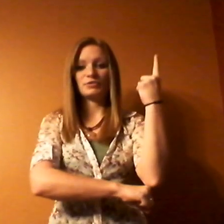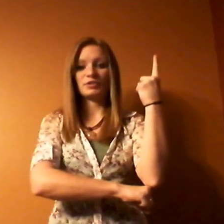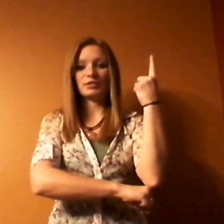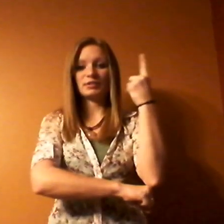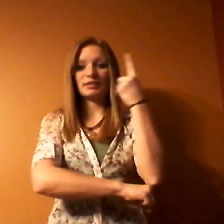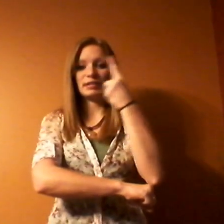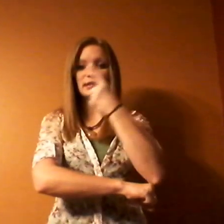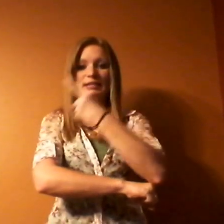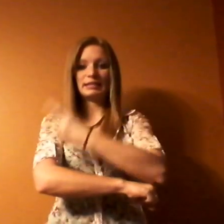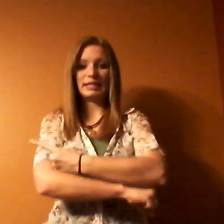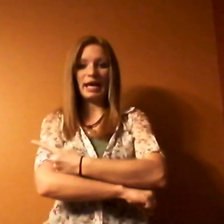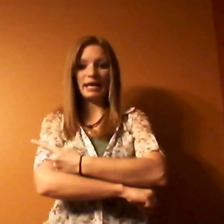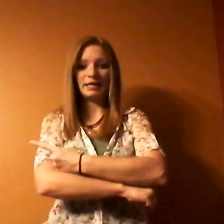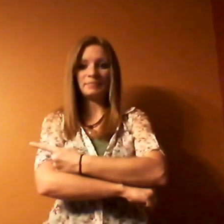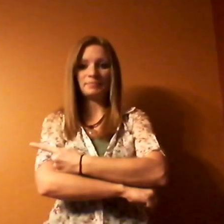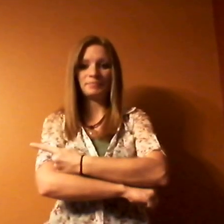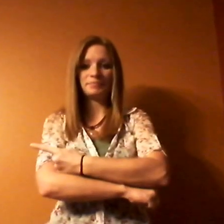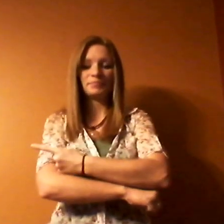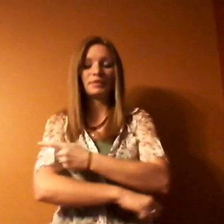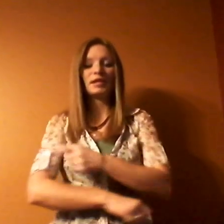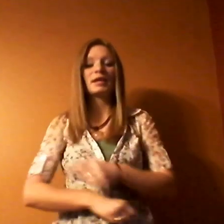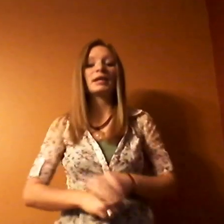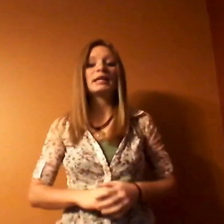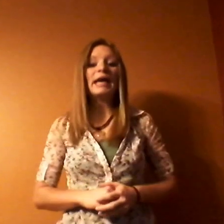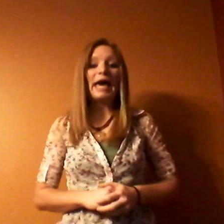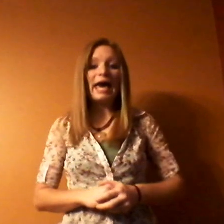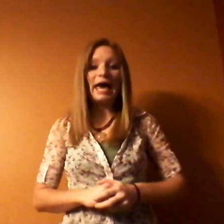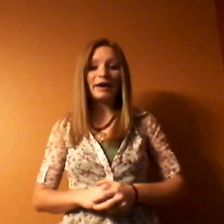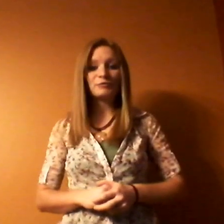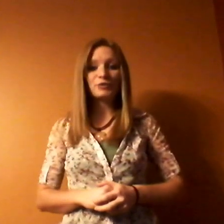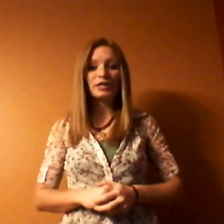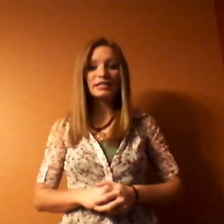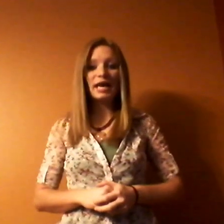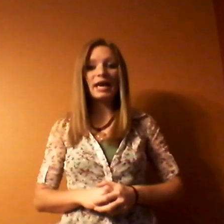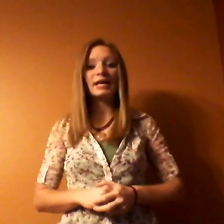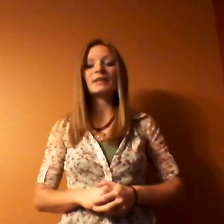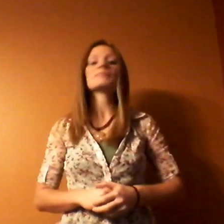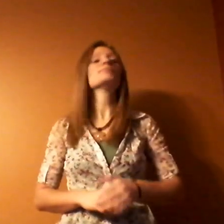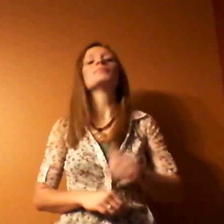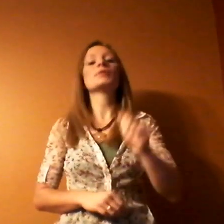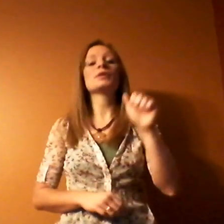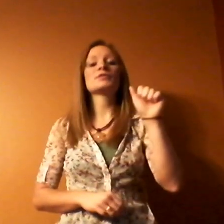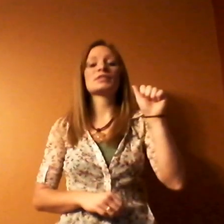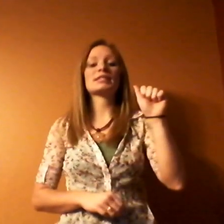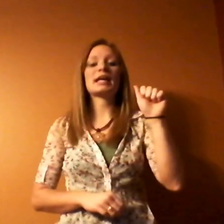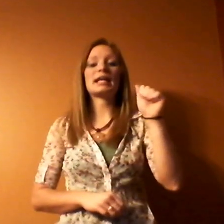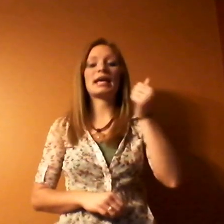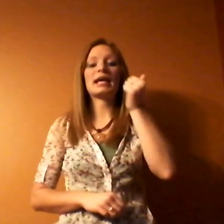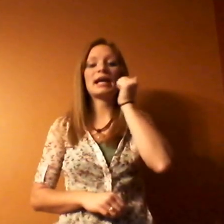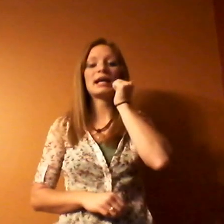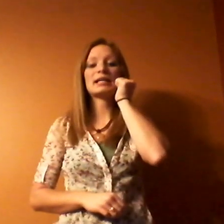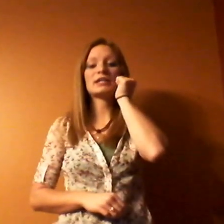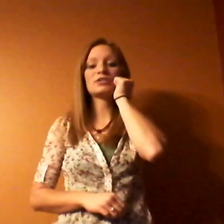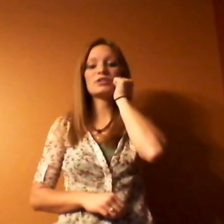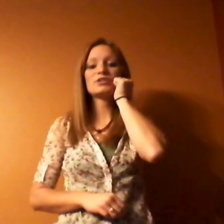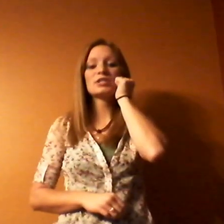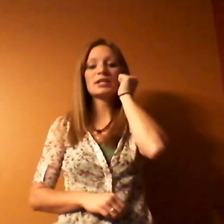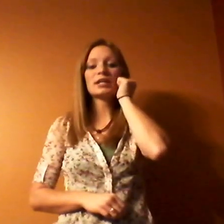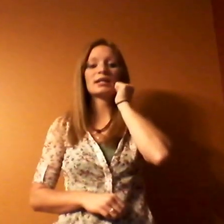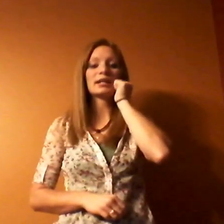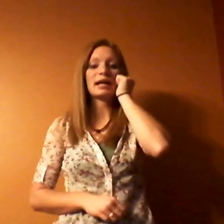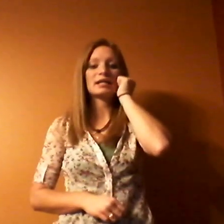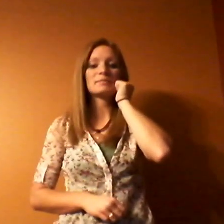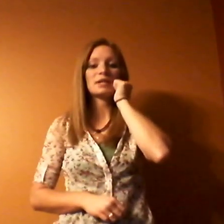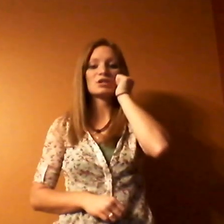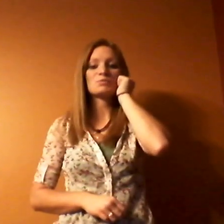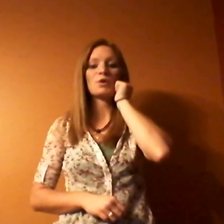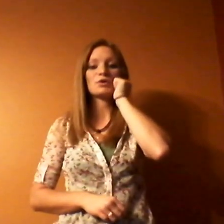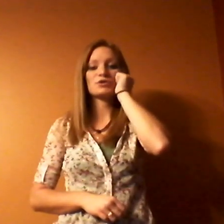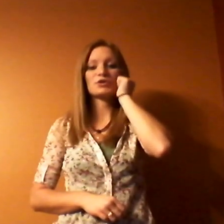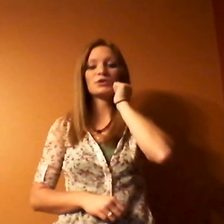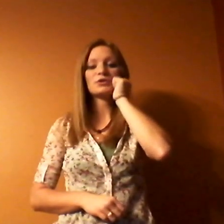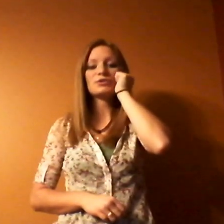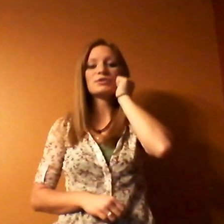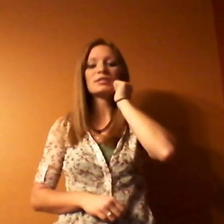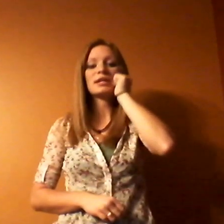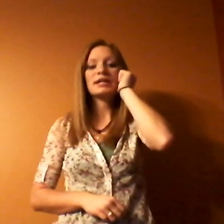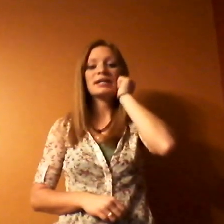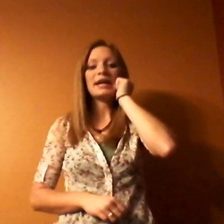is day. Every day, which is that A hand on your cheek, and it kind of makes small circles.